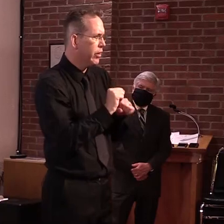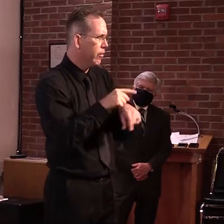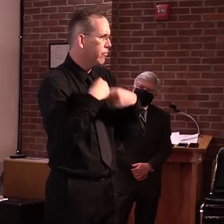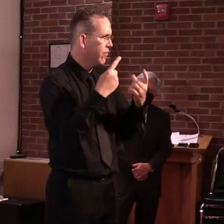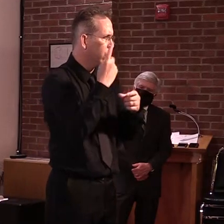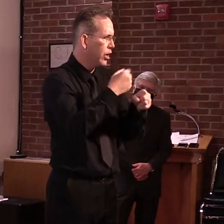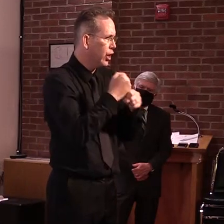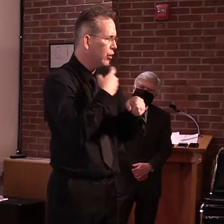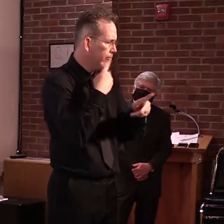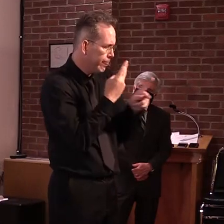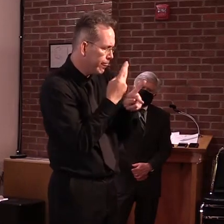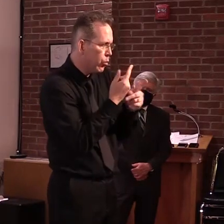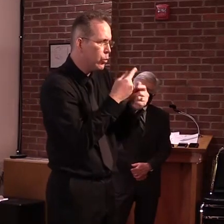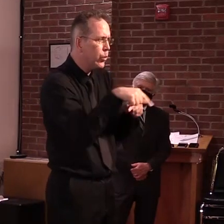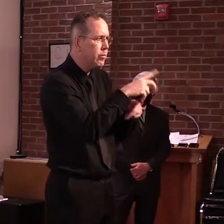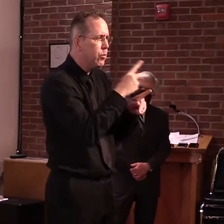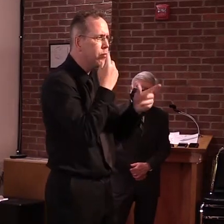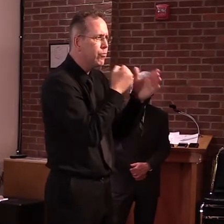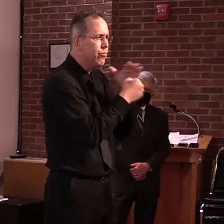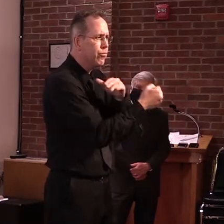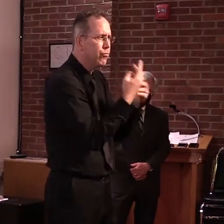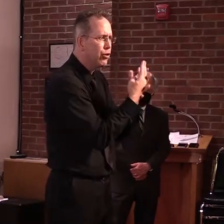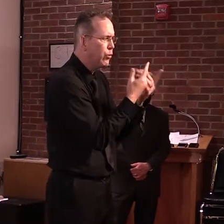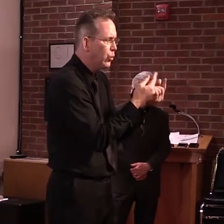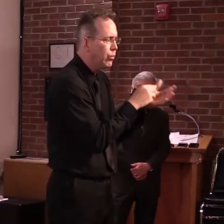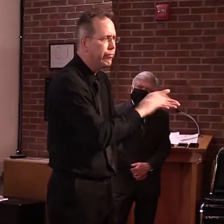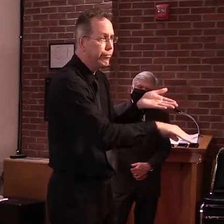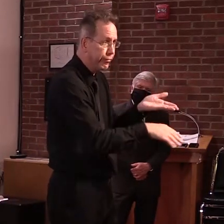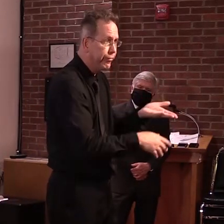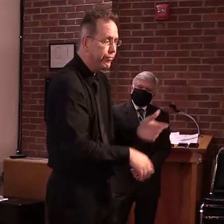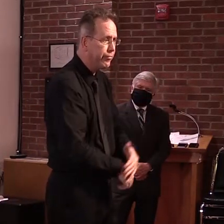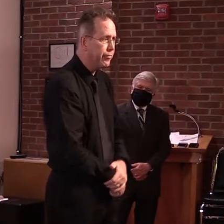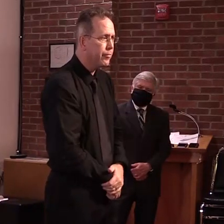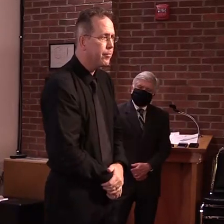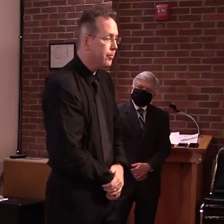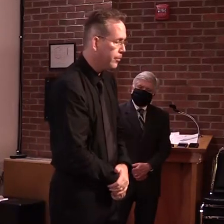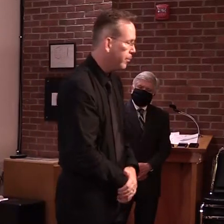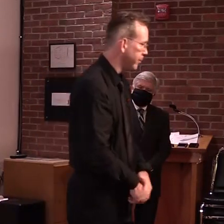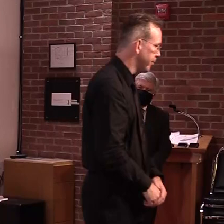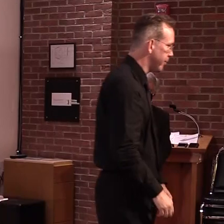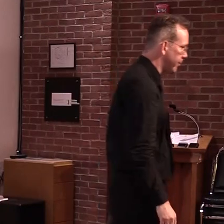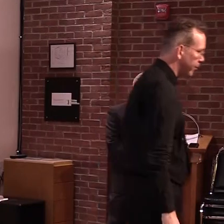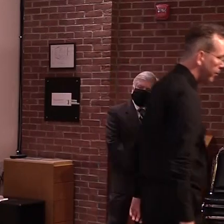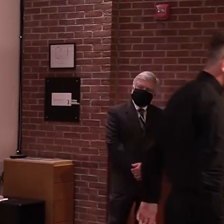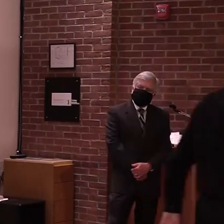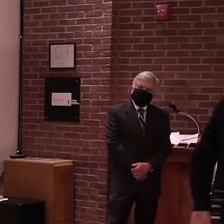Great. Thank you all very much. Okay. Brittany, Local 22.